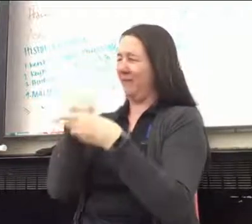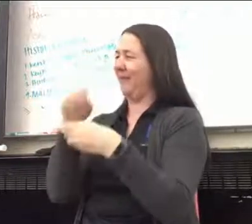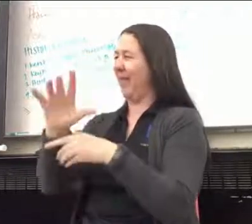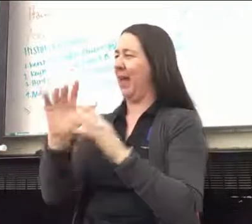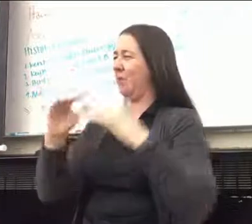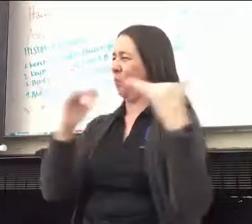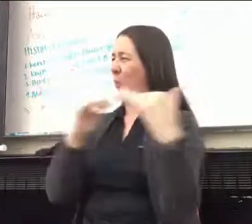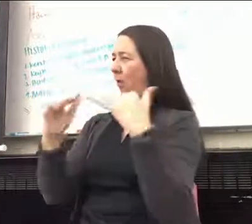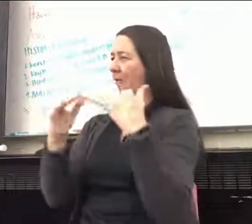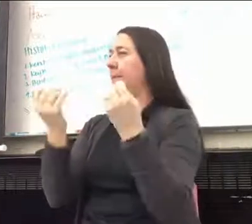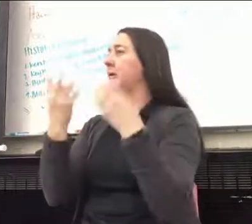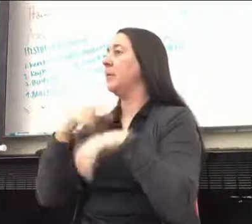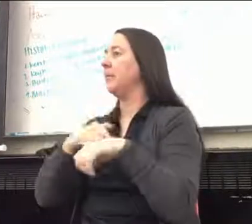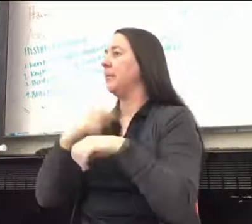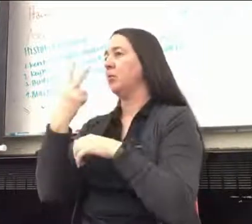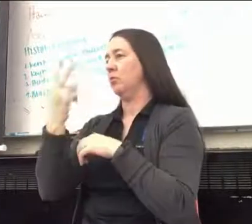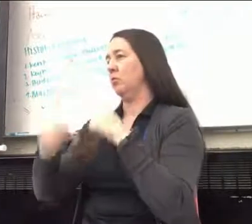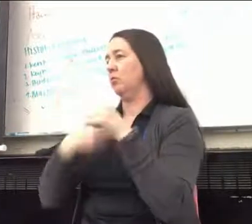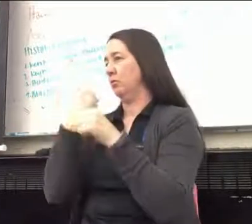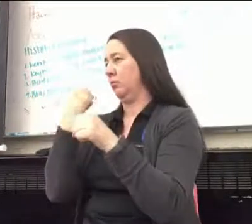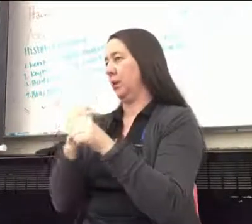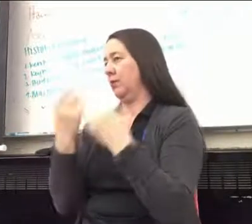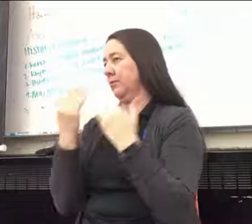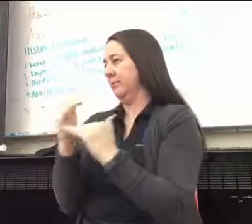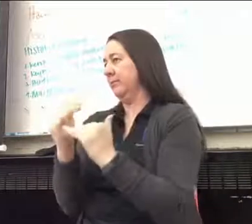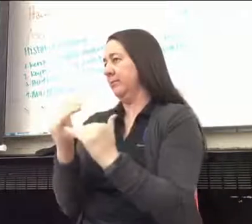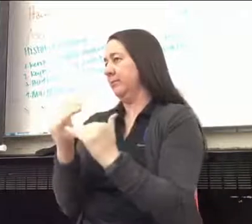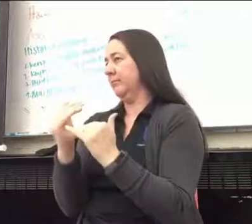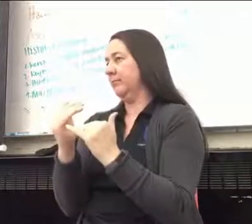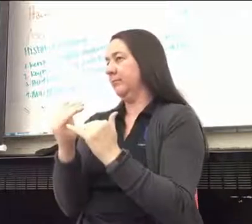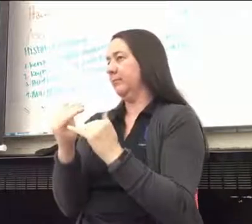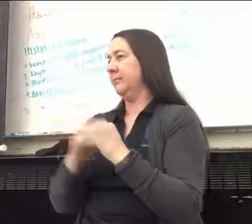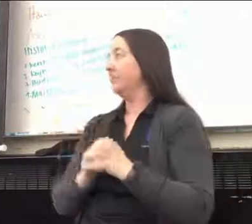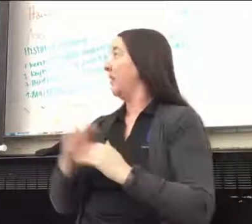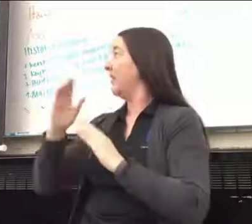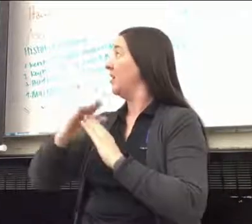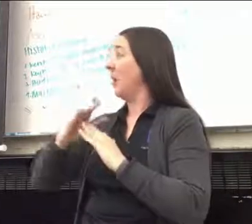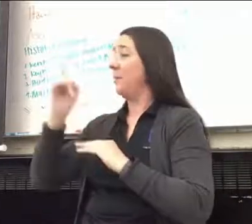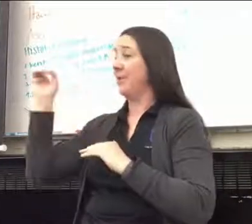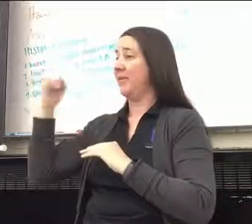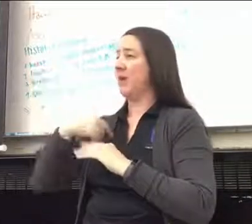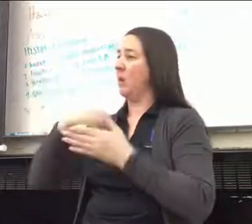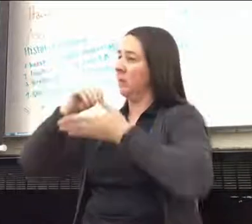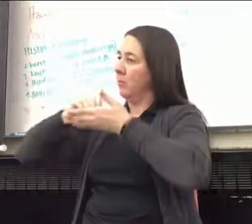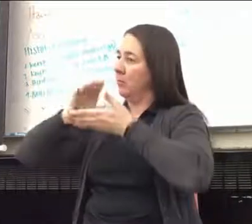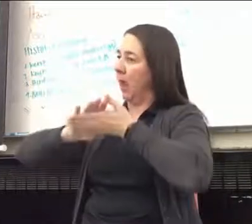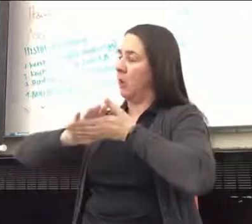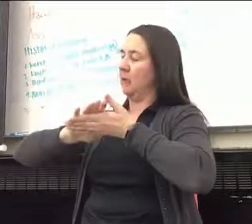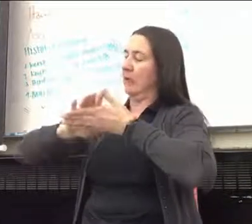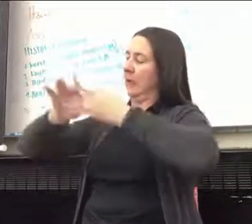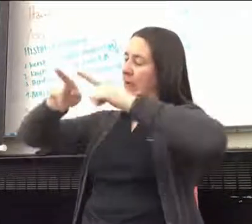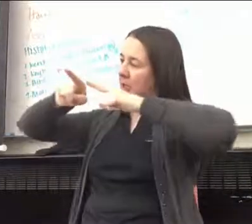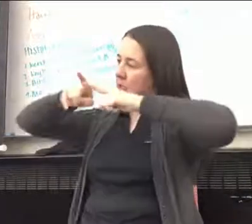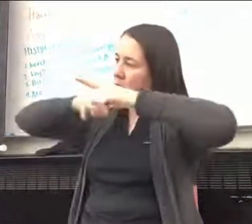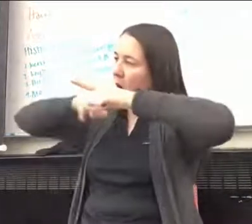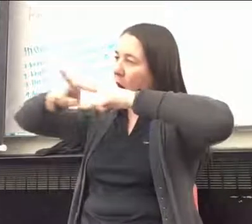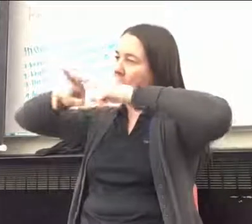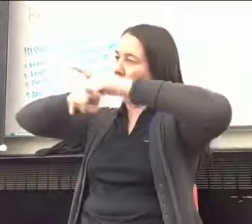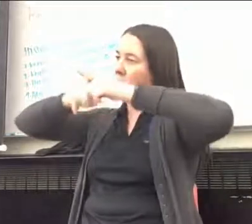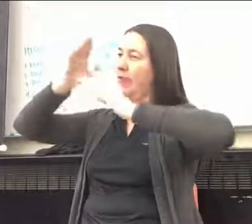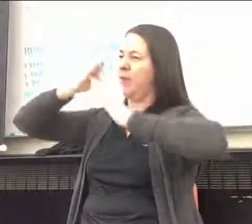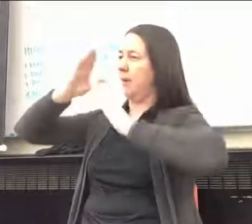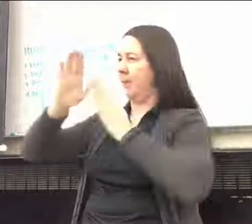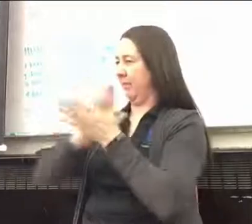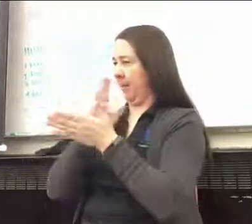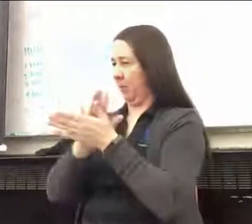years. Now, in terms of at the top of this, I would put a nice big star at the top of this